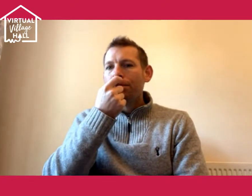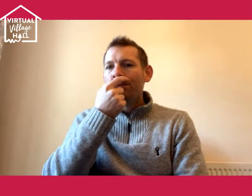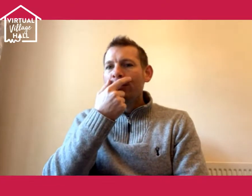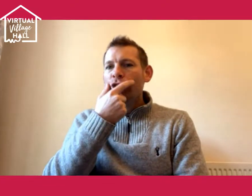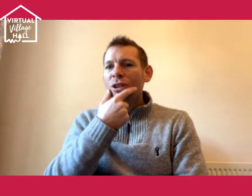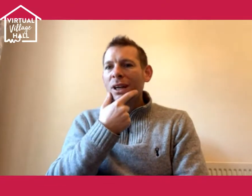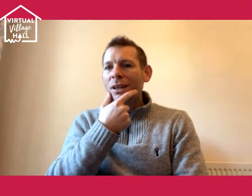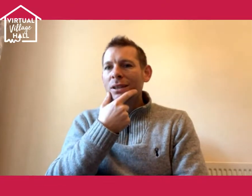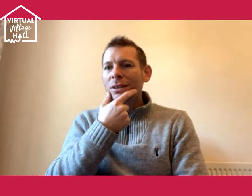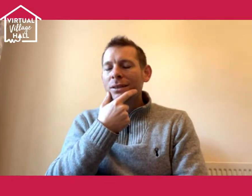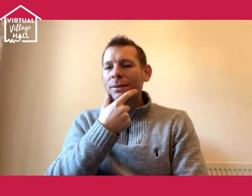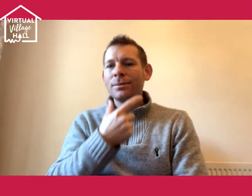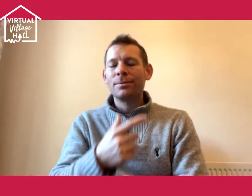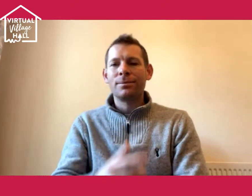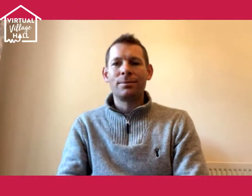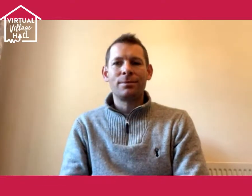a moustache,